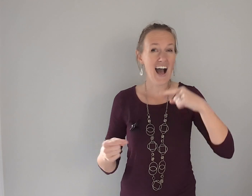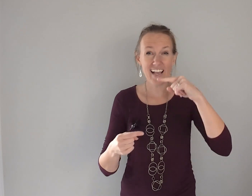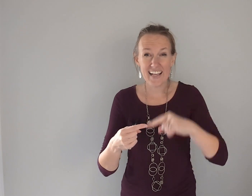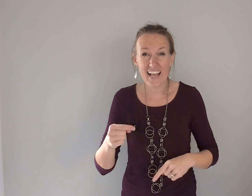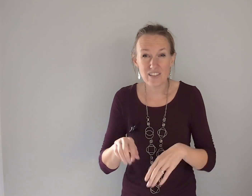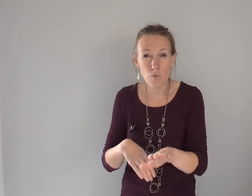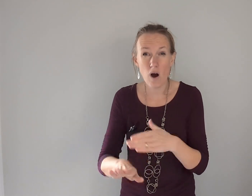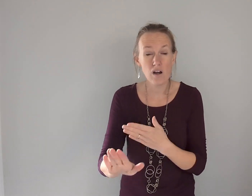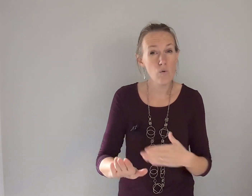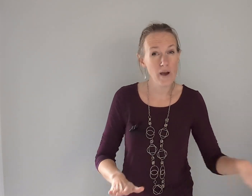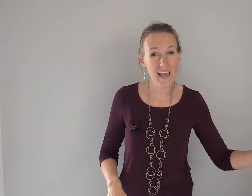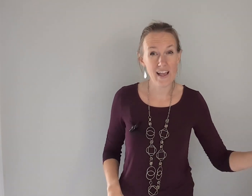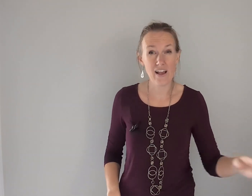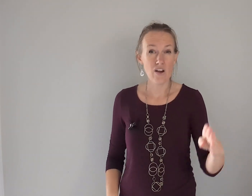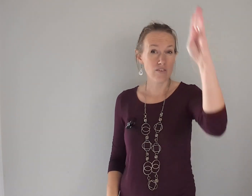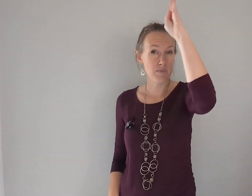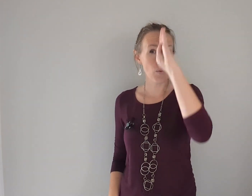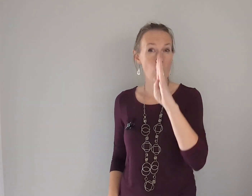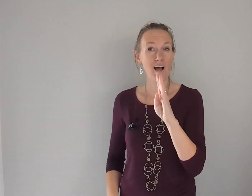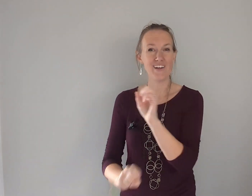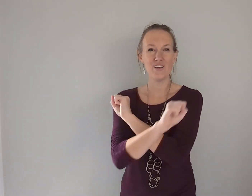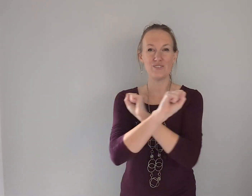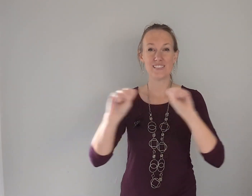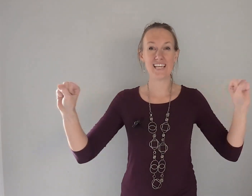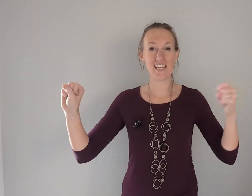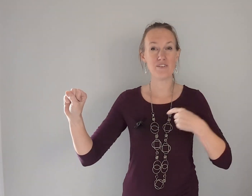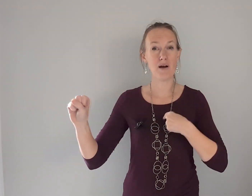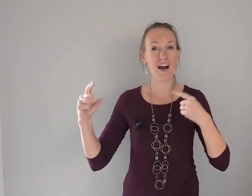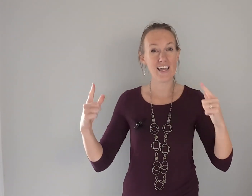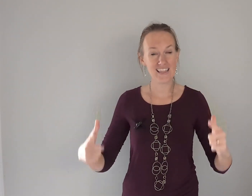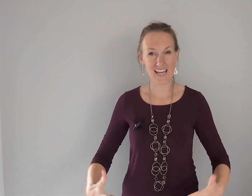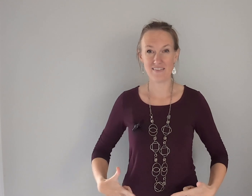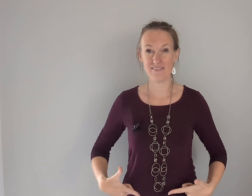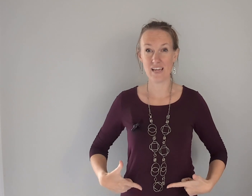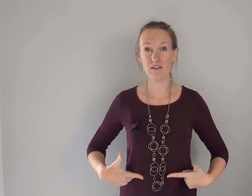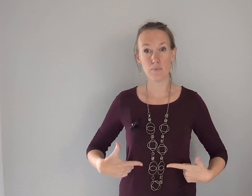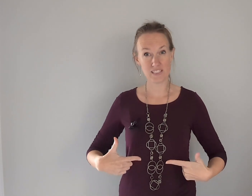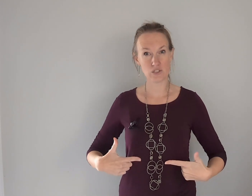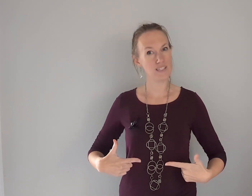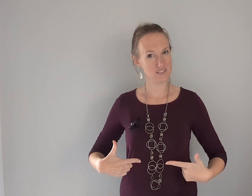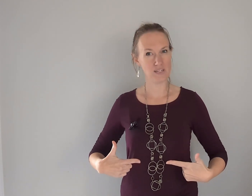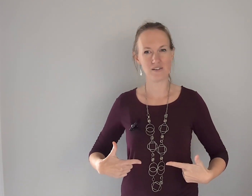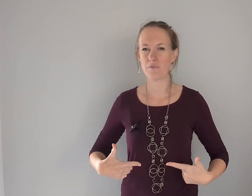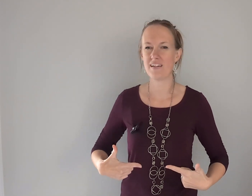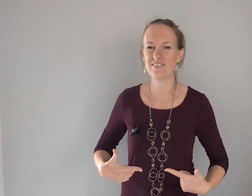I can't walk away from the one who saved my life. Okay, it repeats twice, so we can repeat it